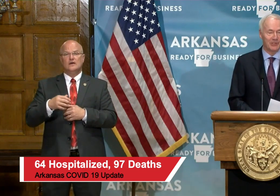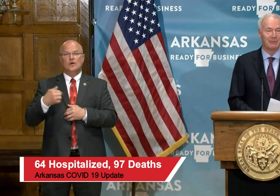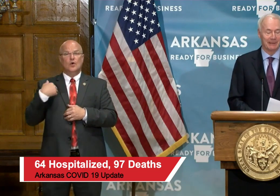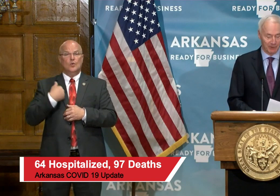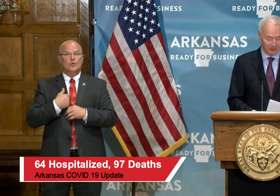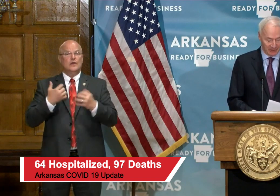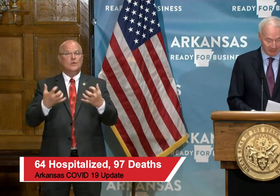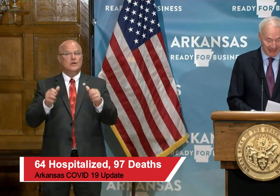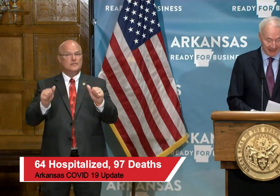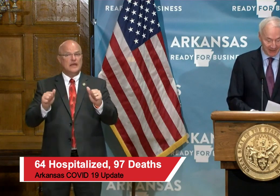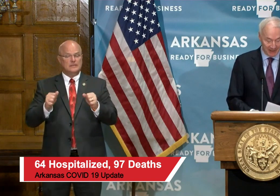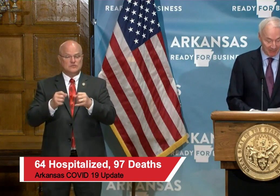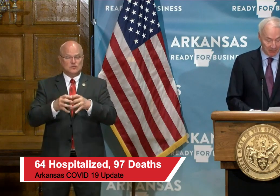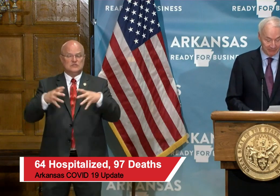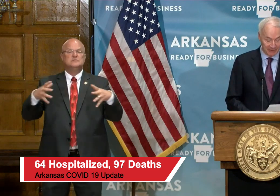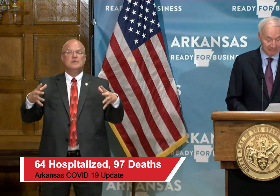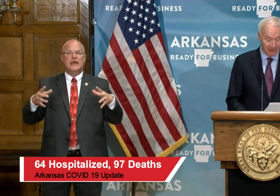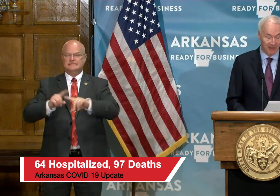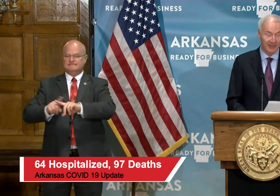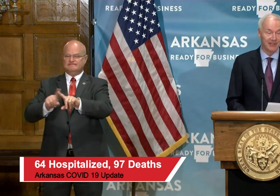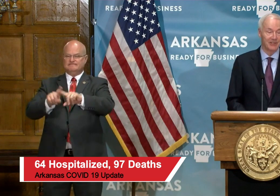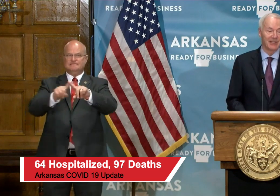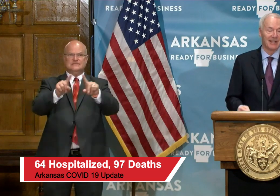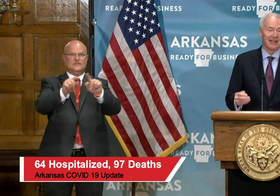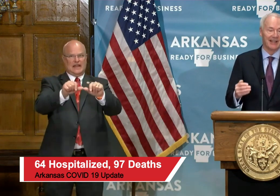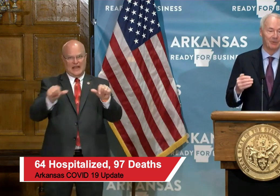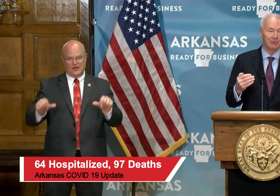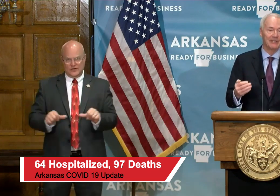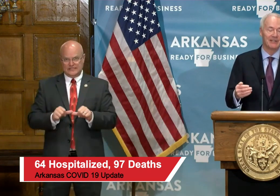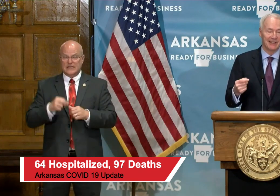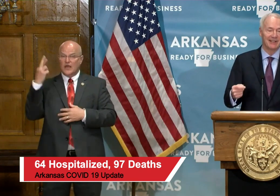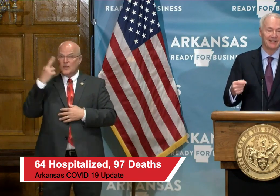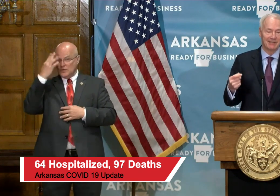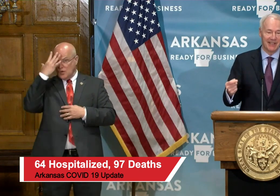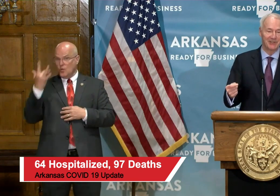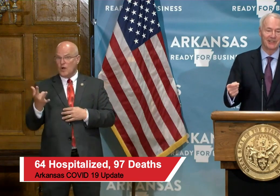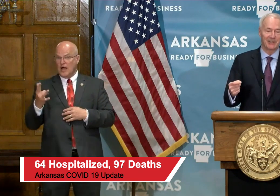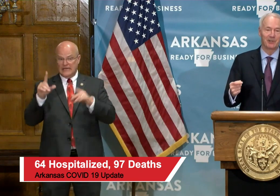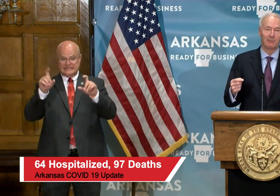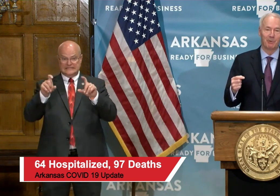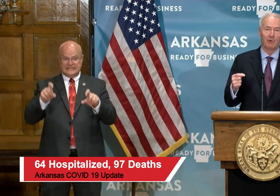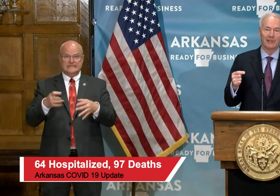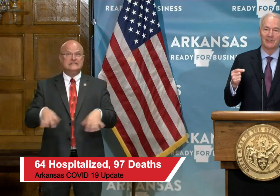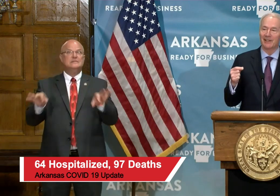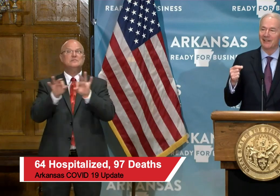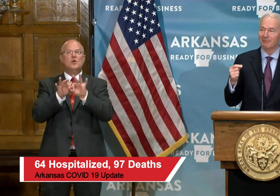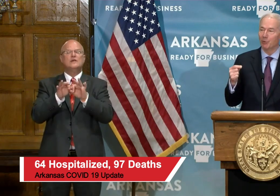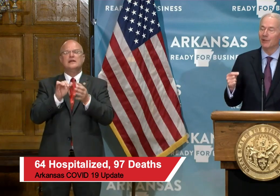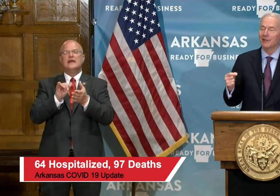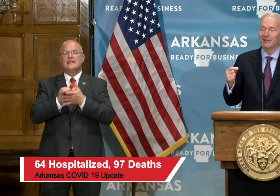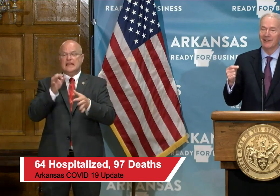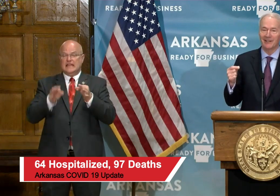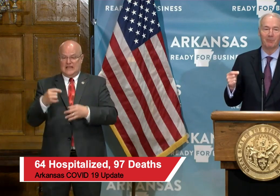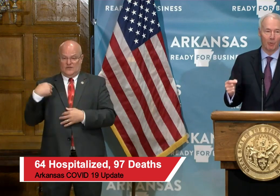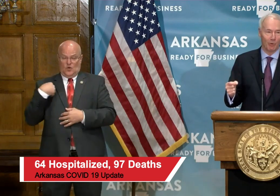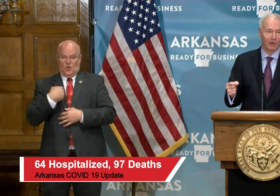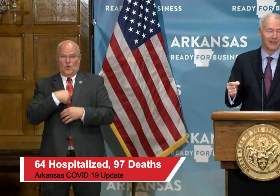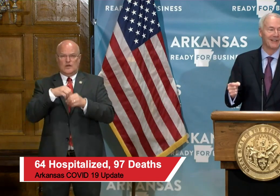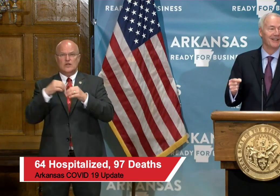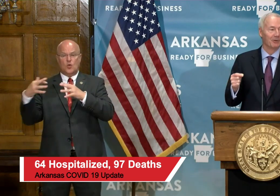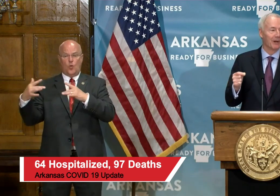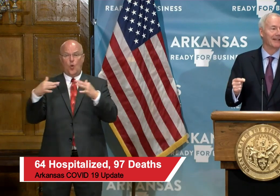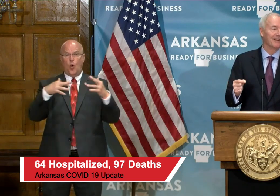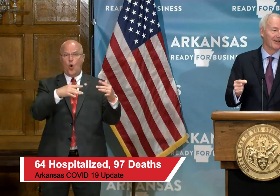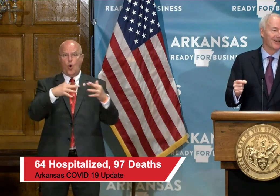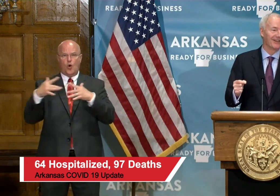we want to be able to expand in a number of different areas. And the reason, again, testing is so important is that if we're in a